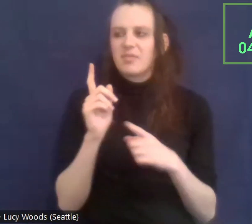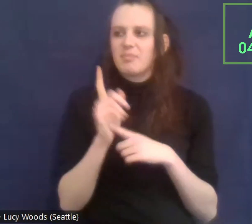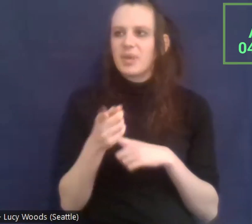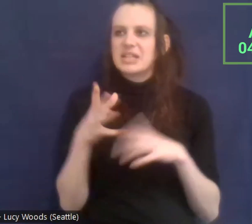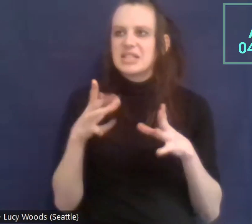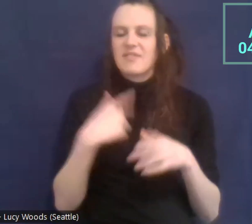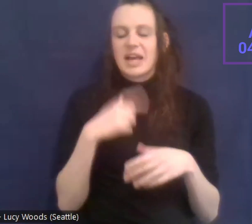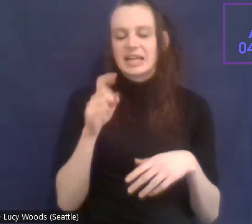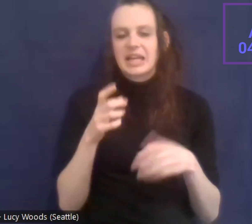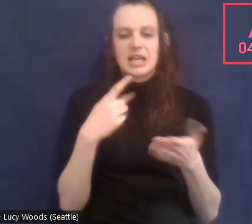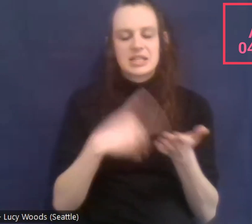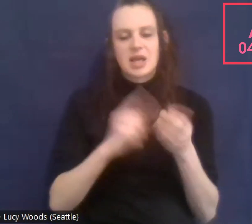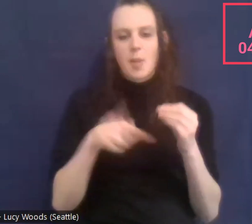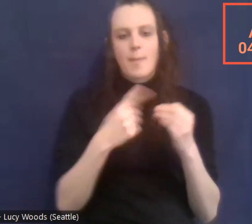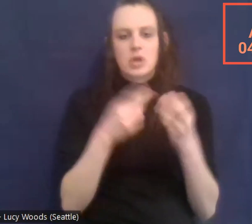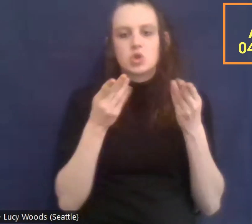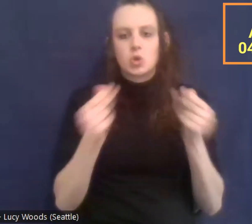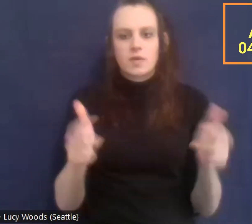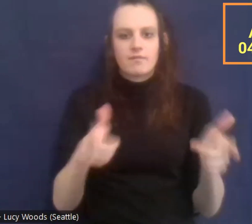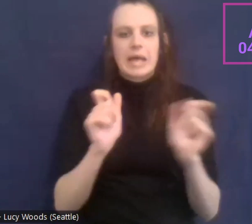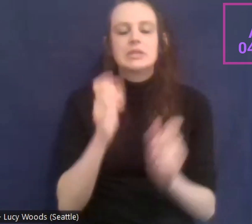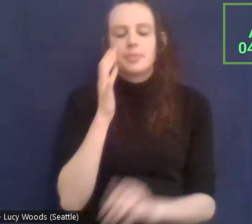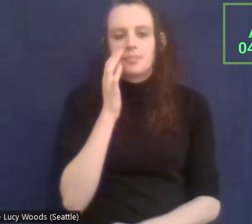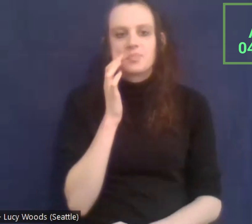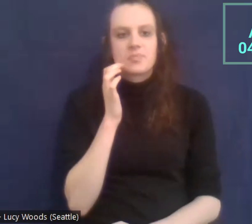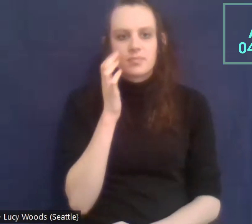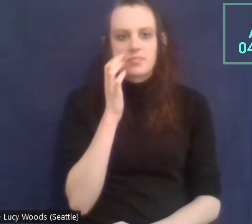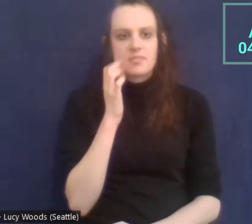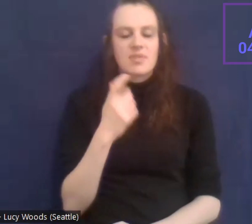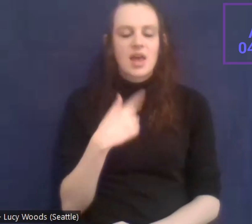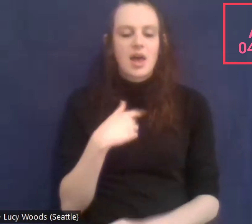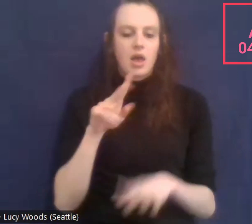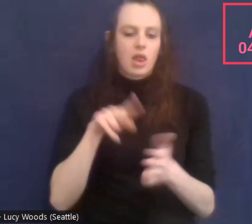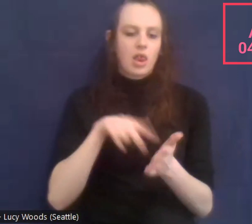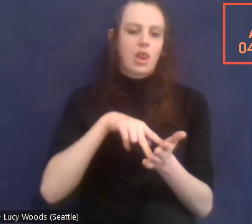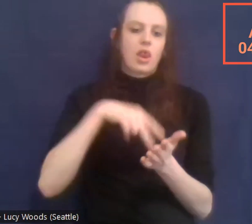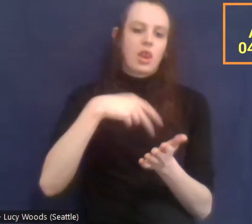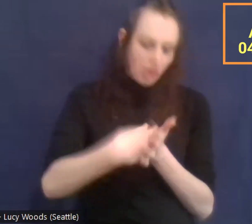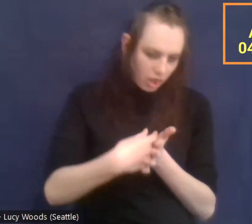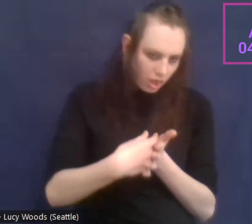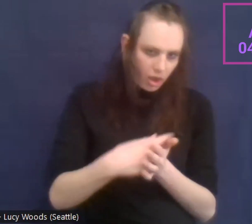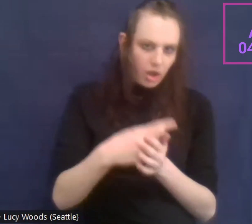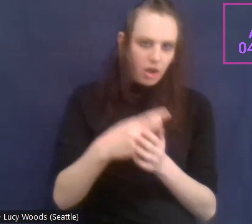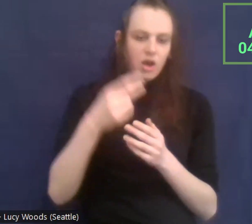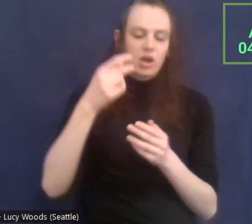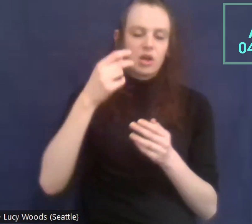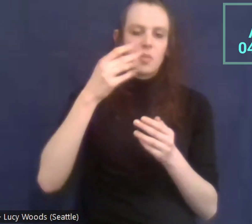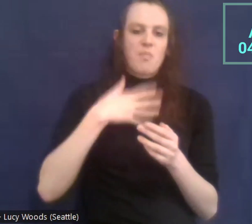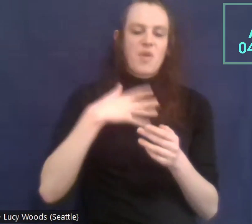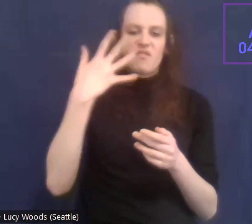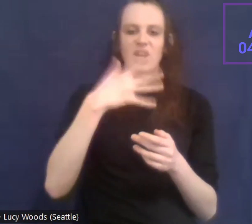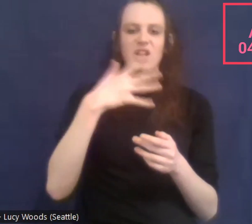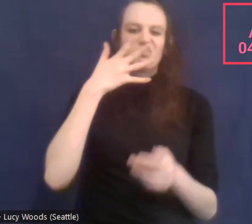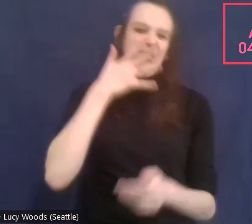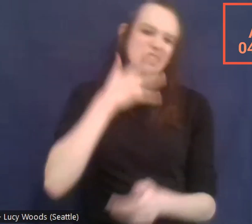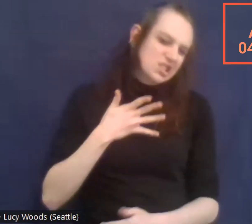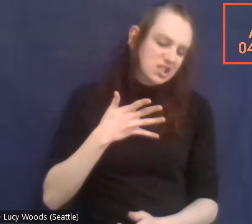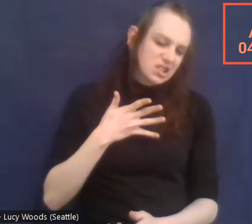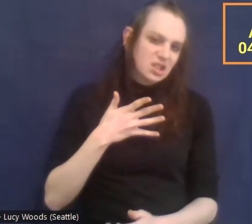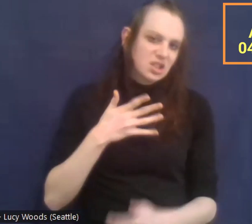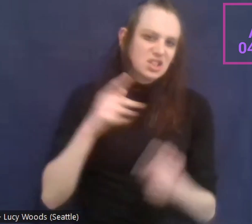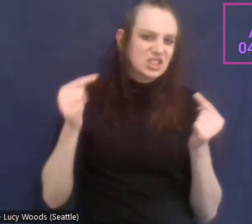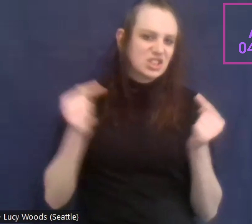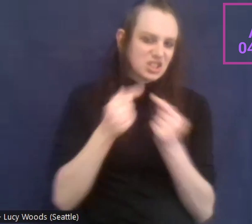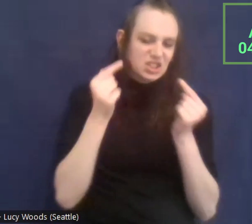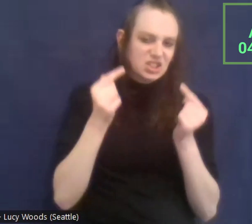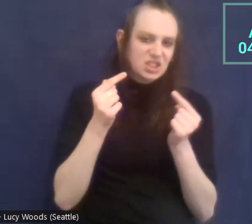there. Um, I fell over and split my face open on the toilet that night while I was trying to take a piss. I passed out, blacked out on